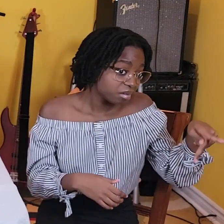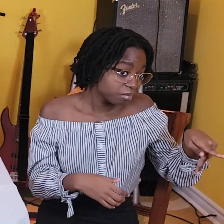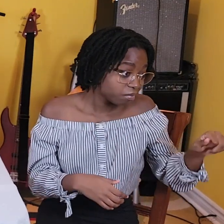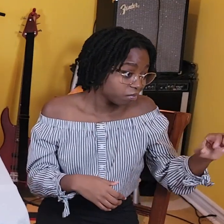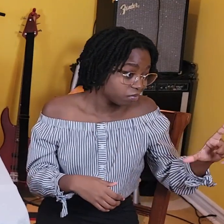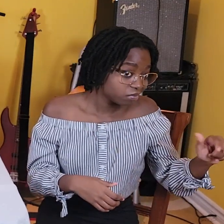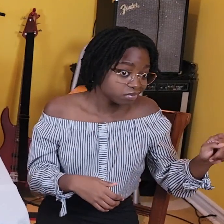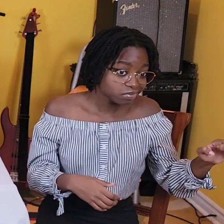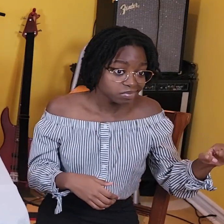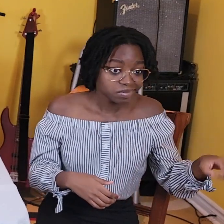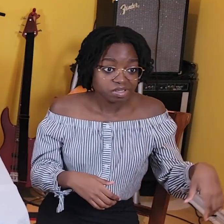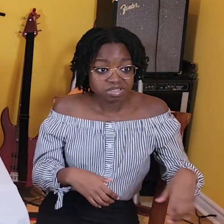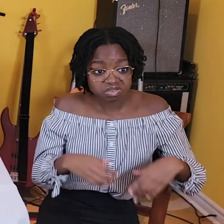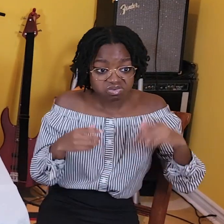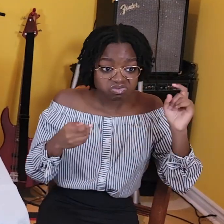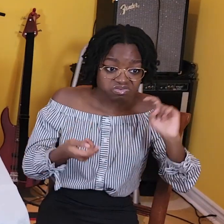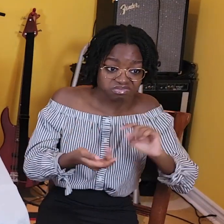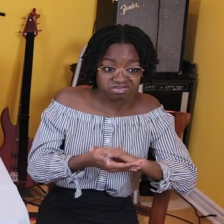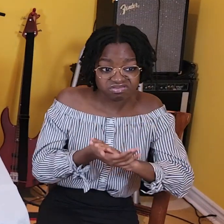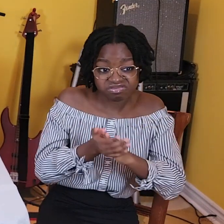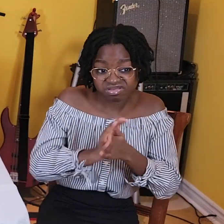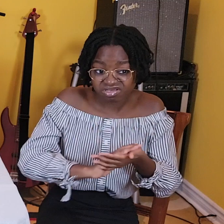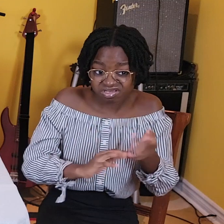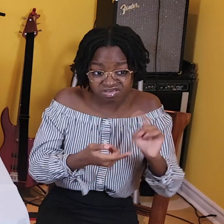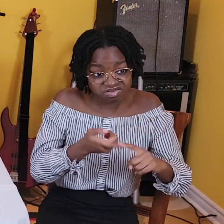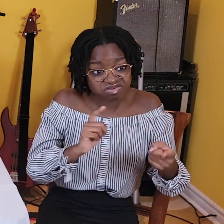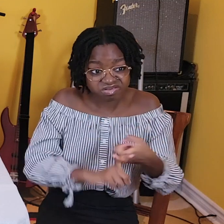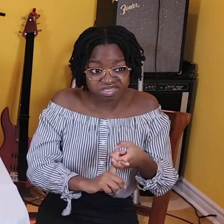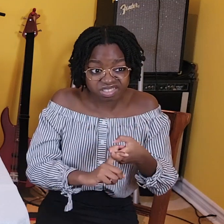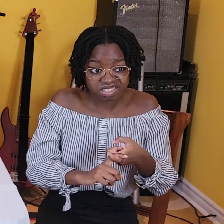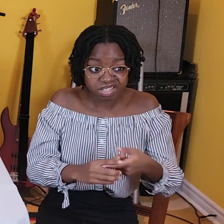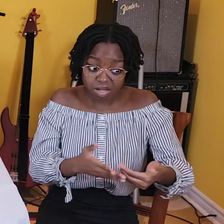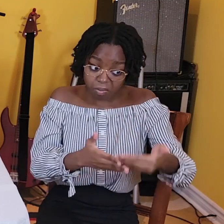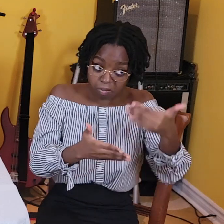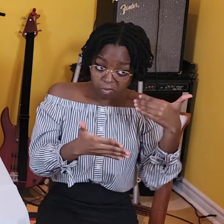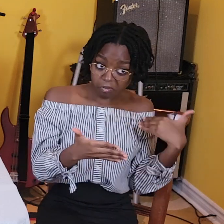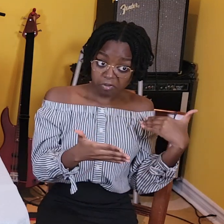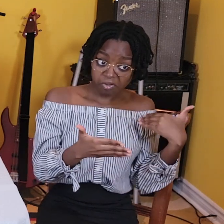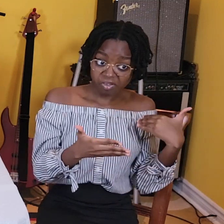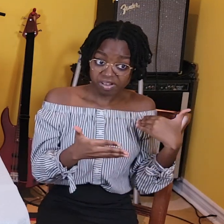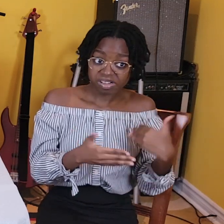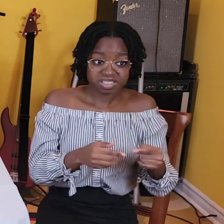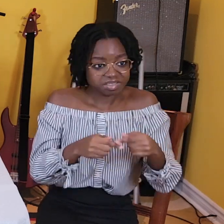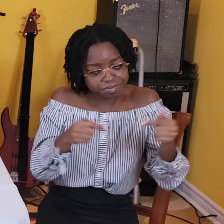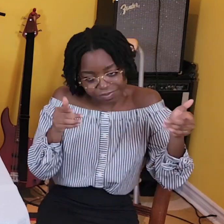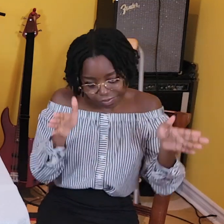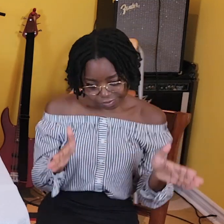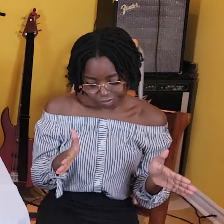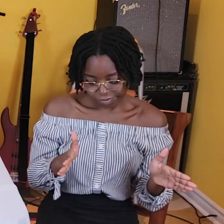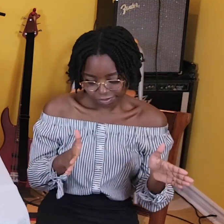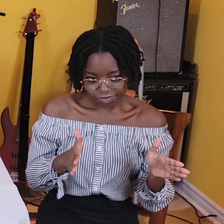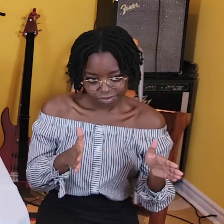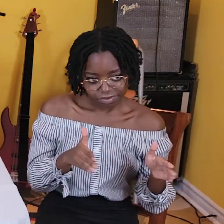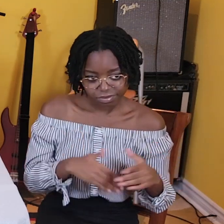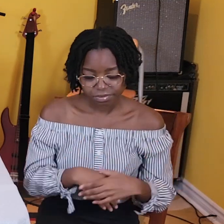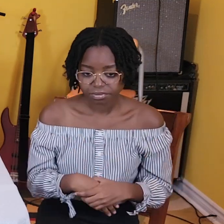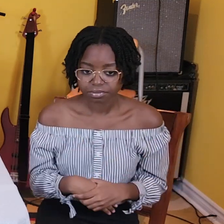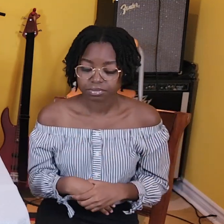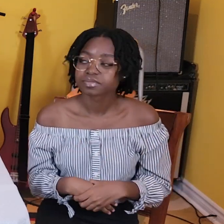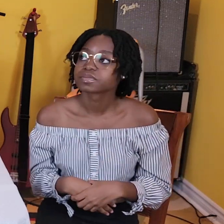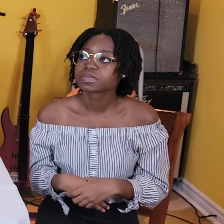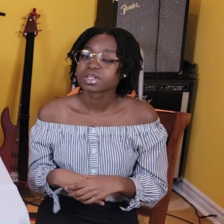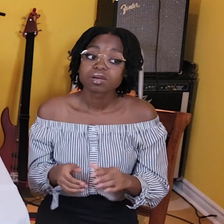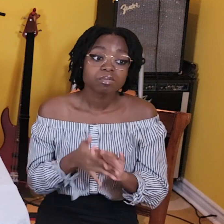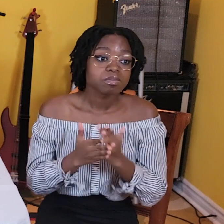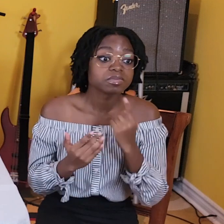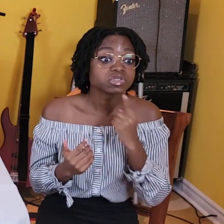that's the second trial, civil trial before Herod. And King Herod, like the Bible says, because of